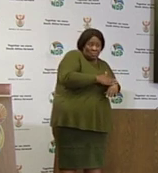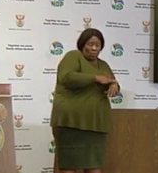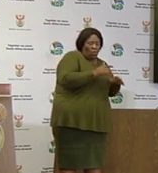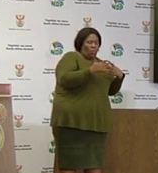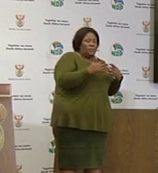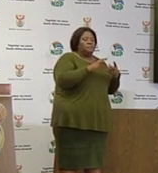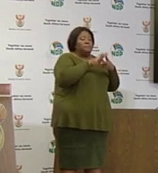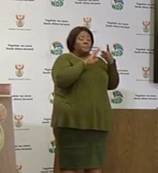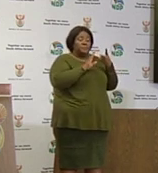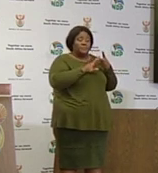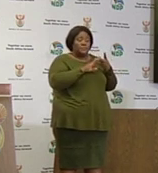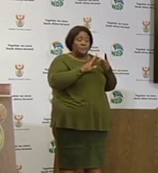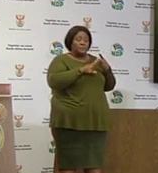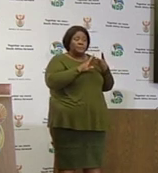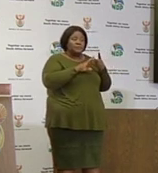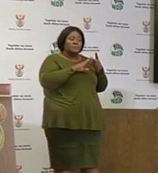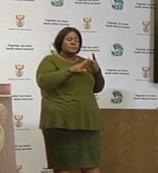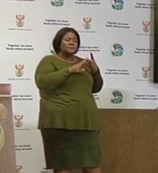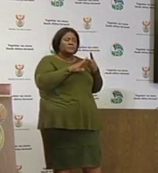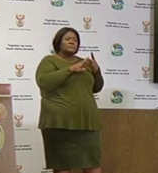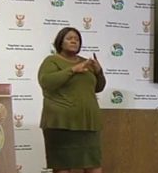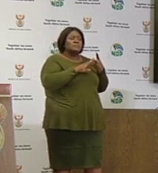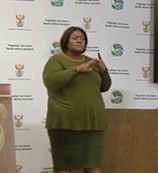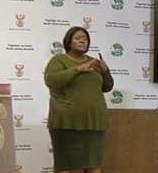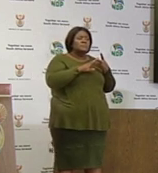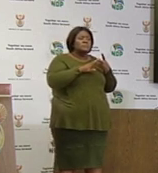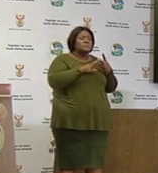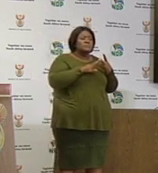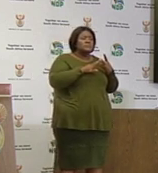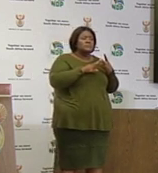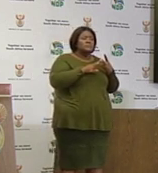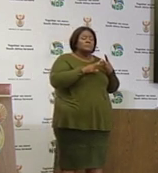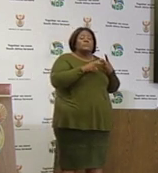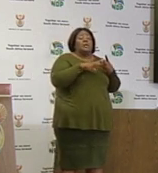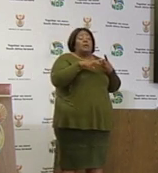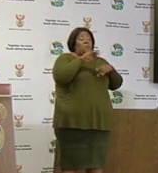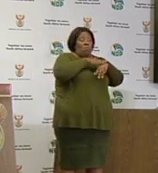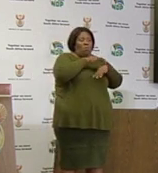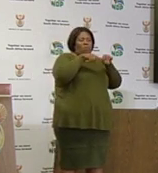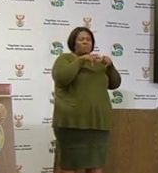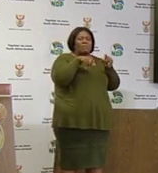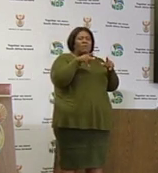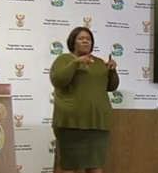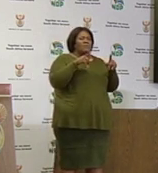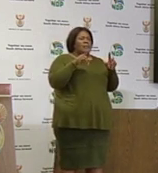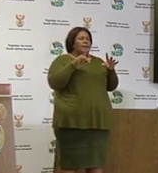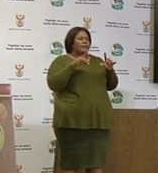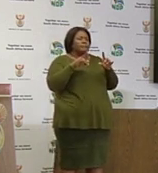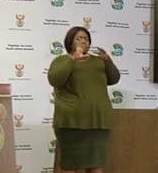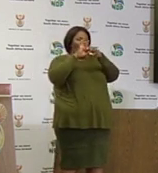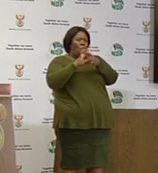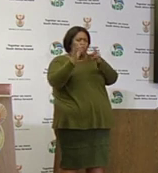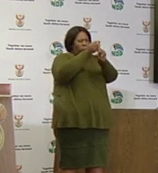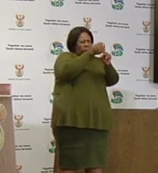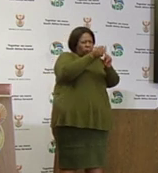other concern that has come up several times is that there might be a rise in domestic violence. Is there anything that you or any of